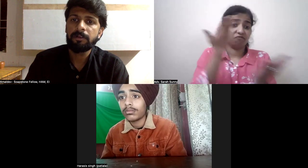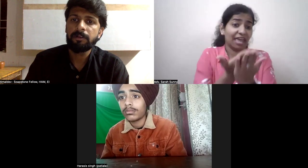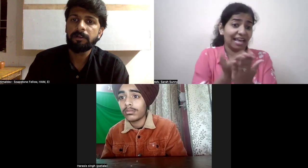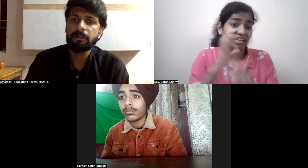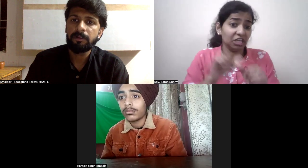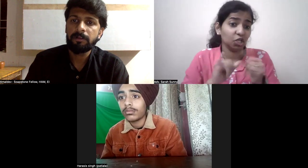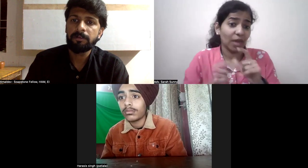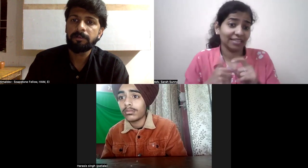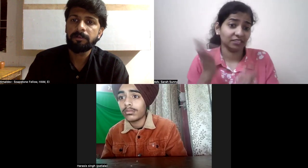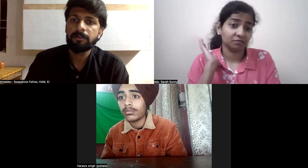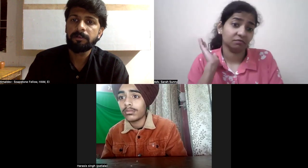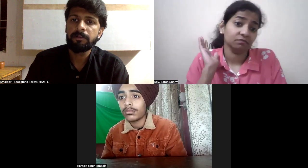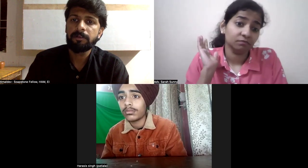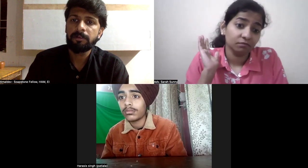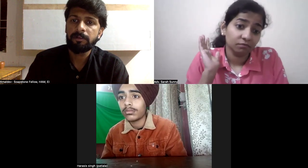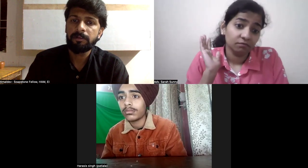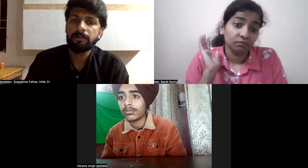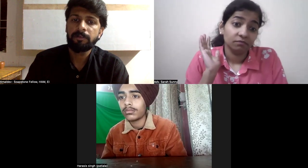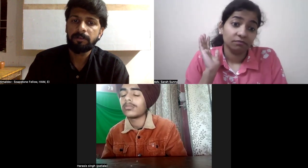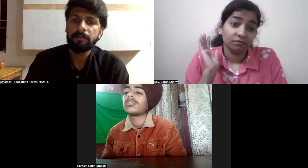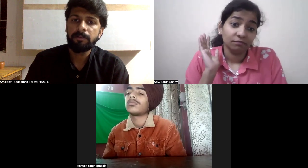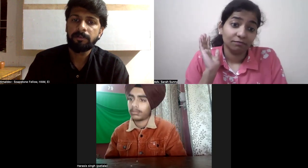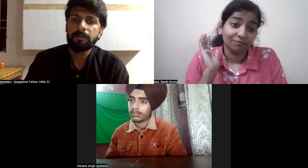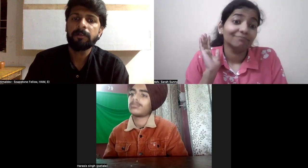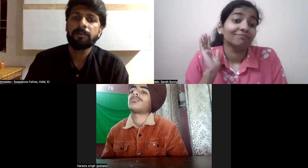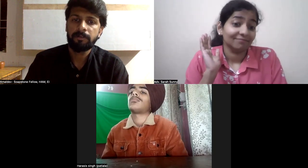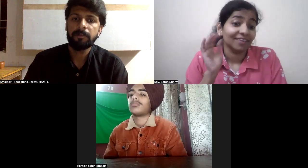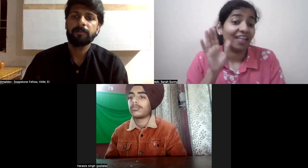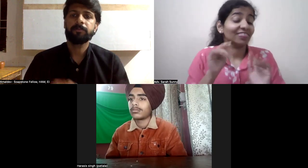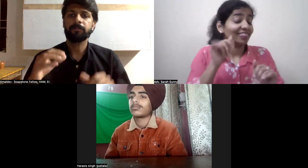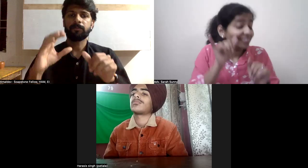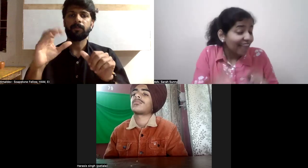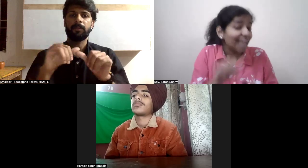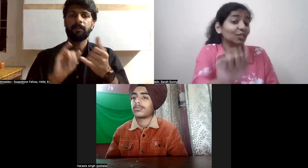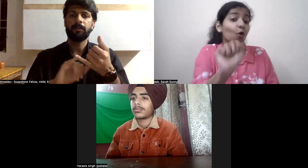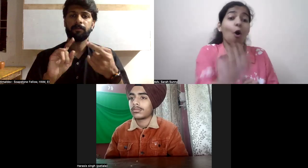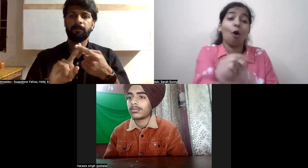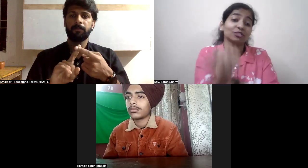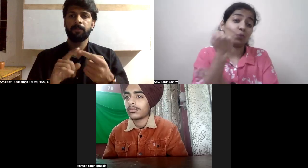is ignored, you can file a case.